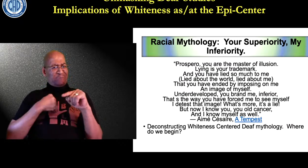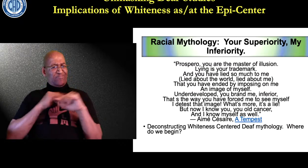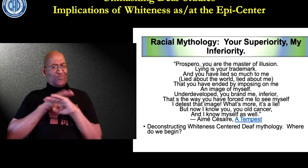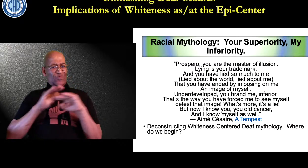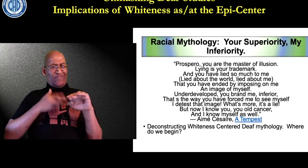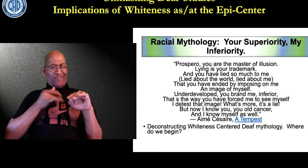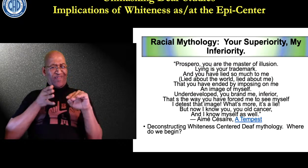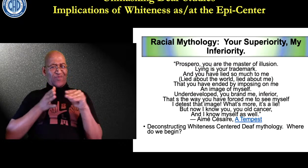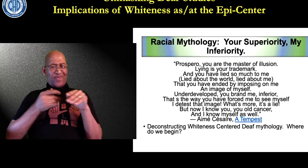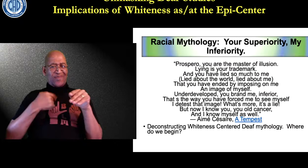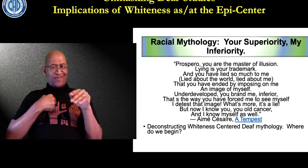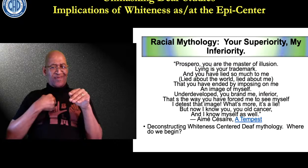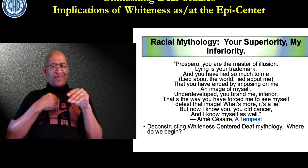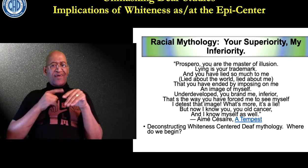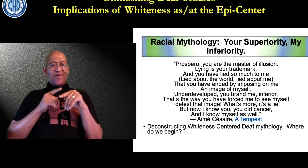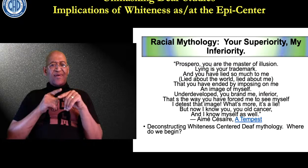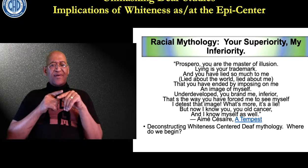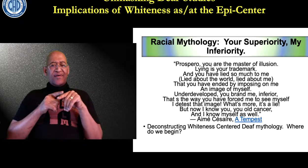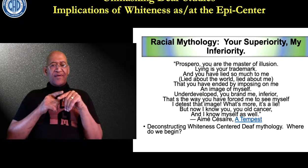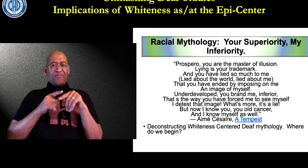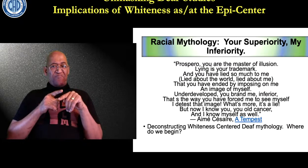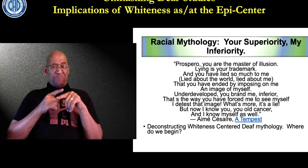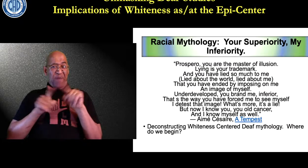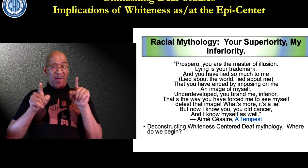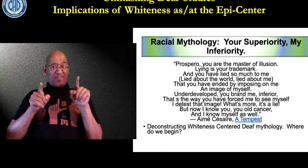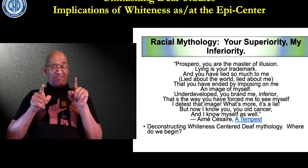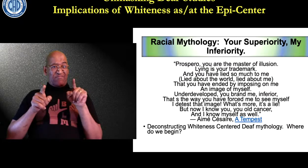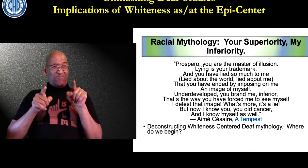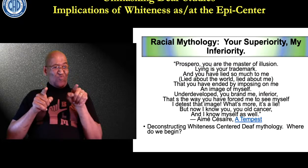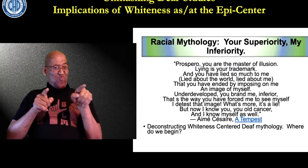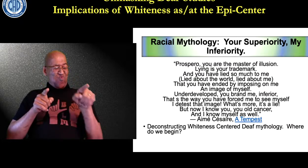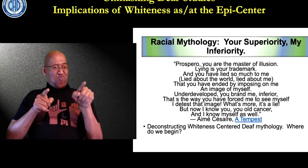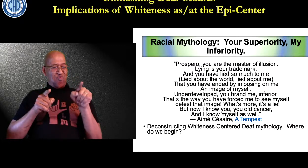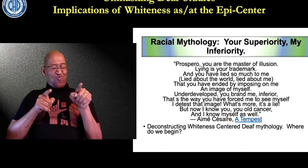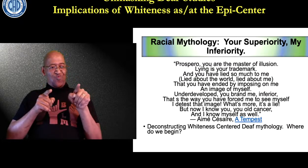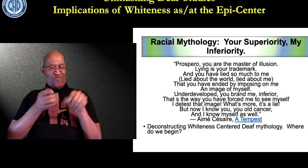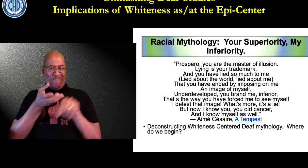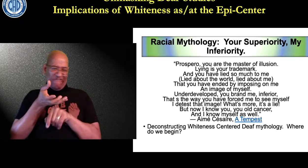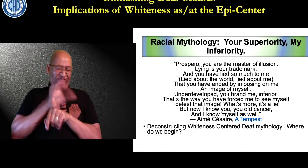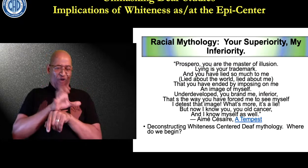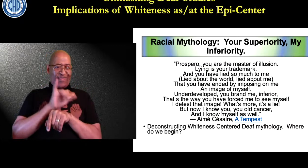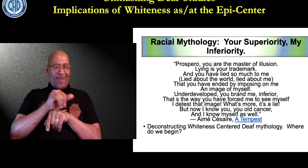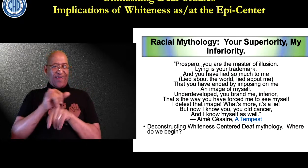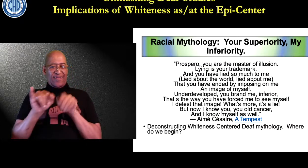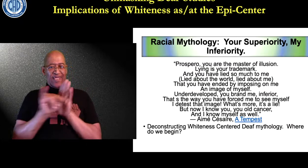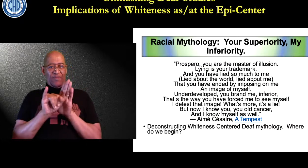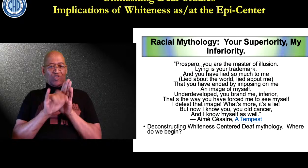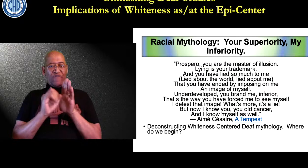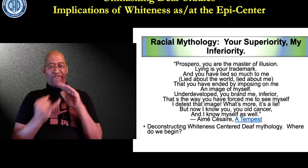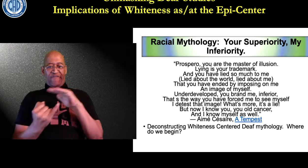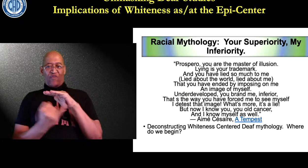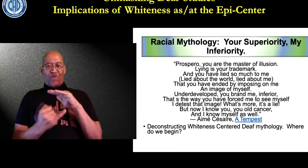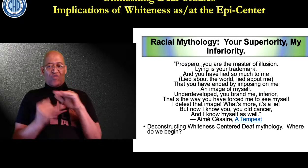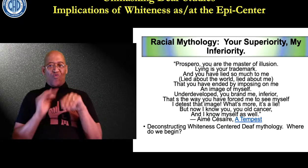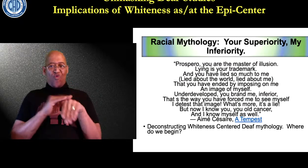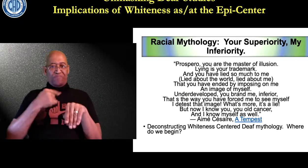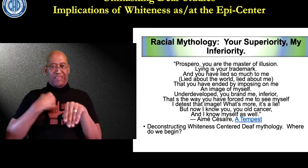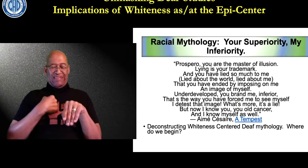to us about the mythology that the whites have a superiority and I have an